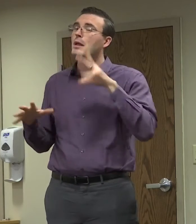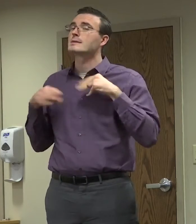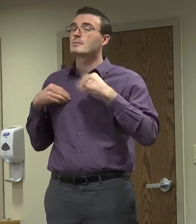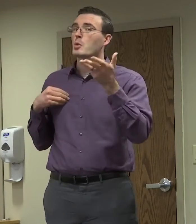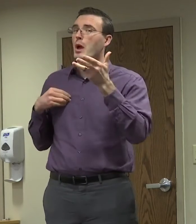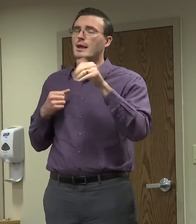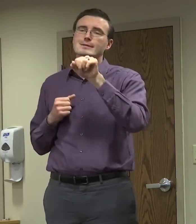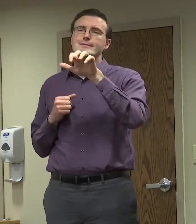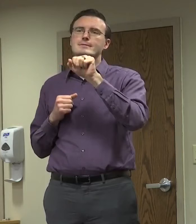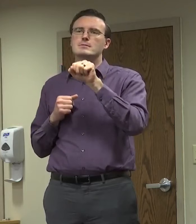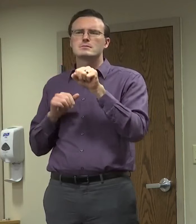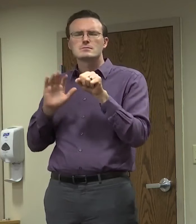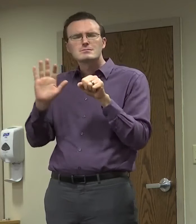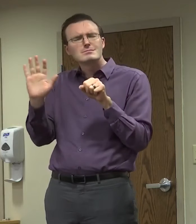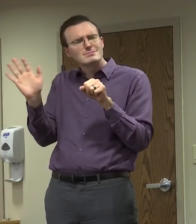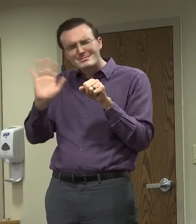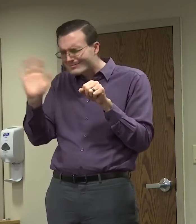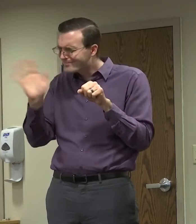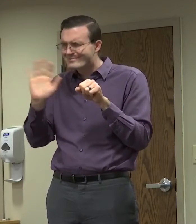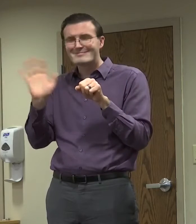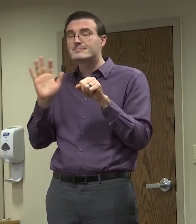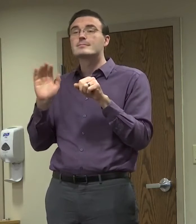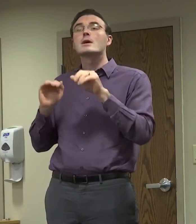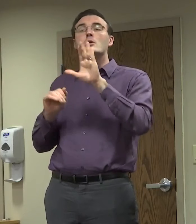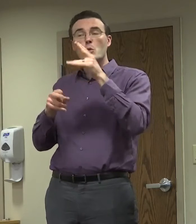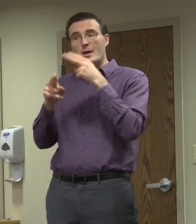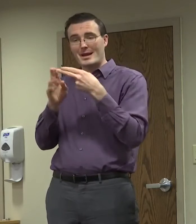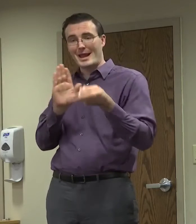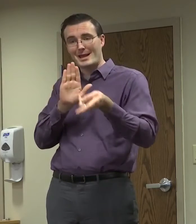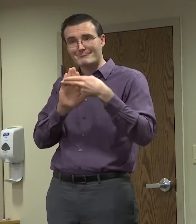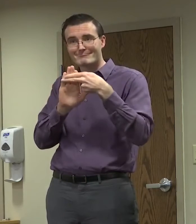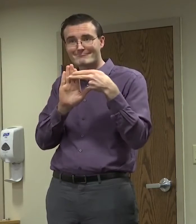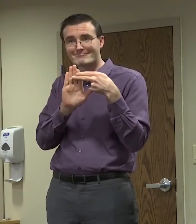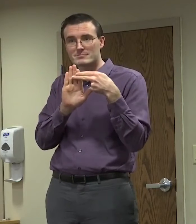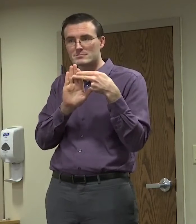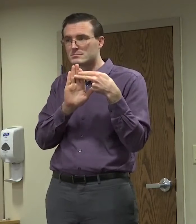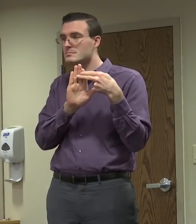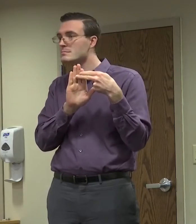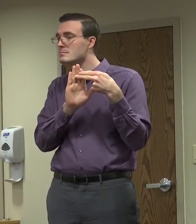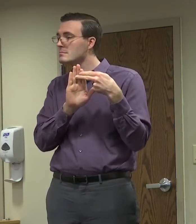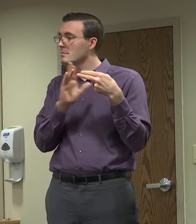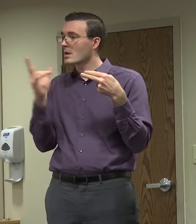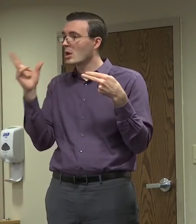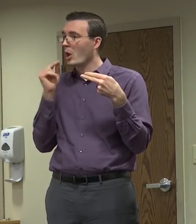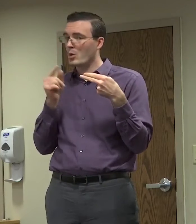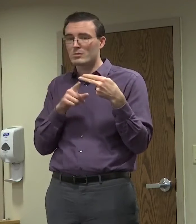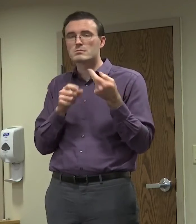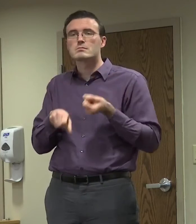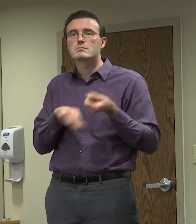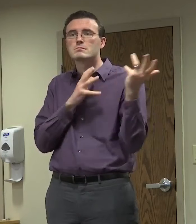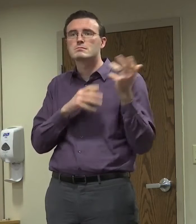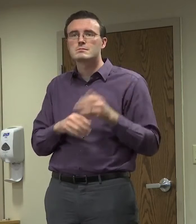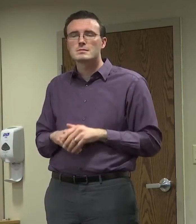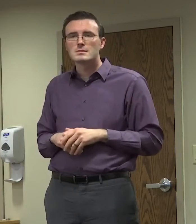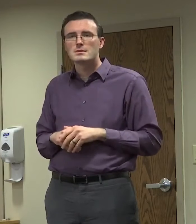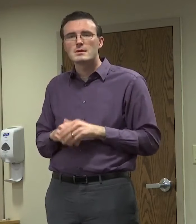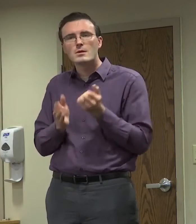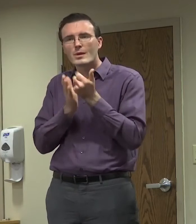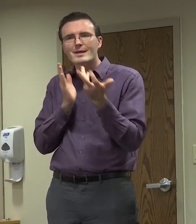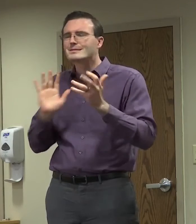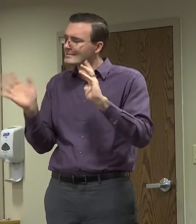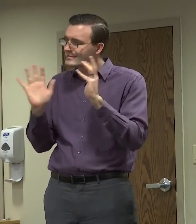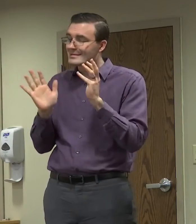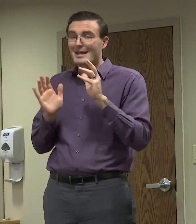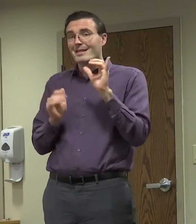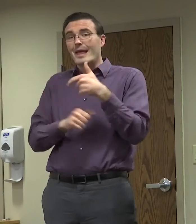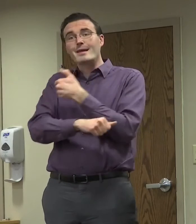had your name on it for that clinic. And we are doing everything we can to provide you with effective and safe vaccines to